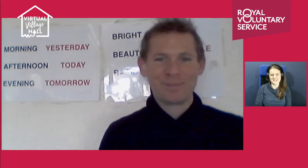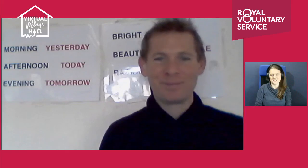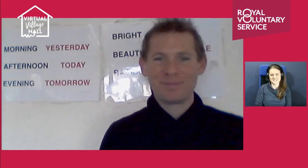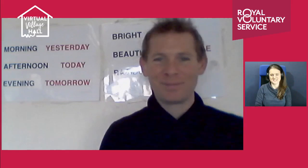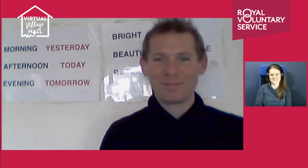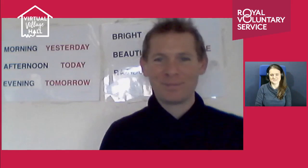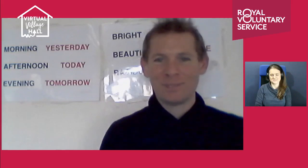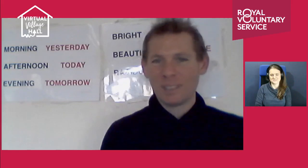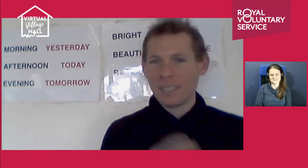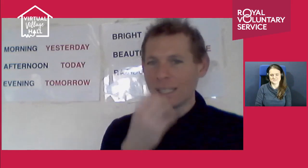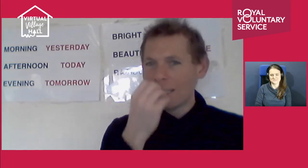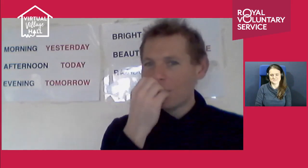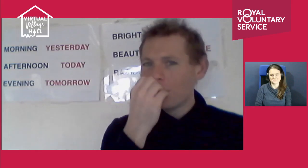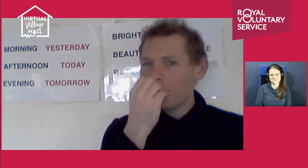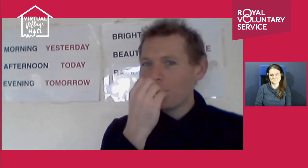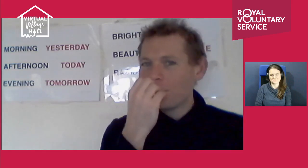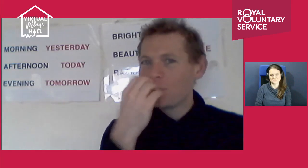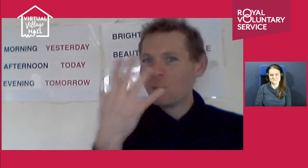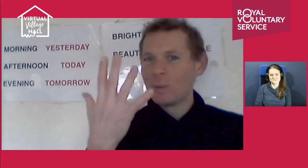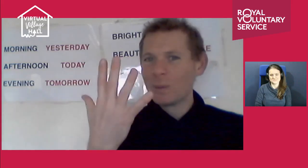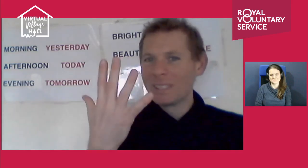Number 8.